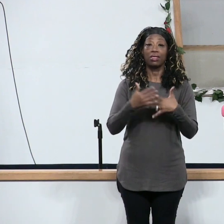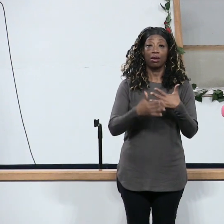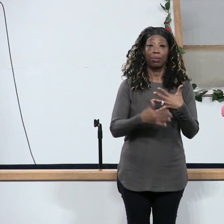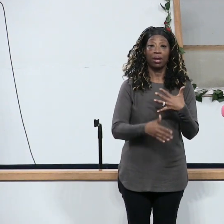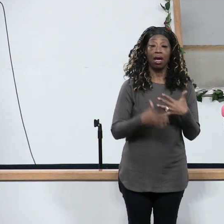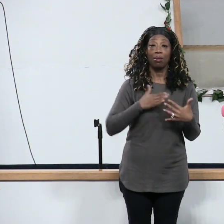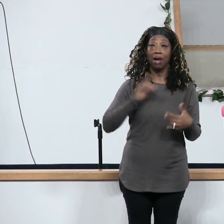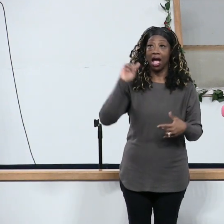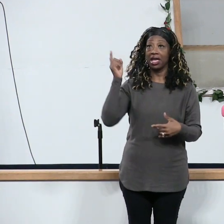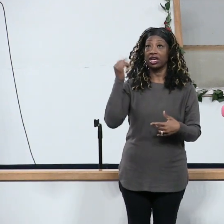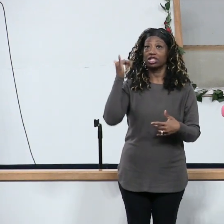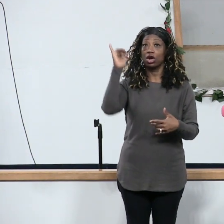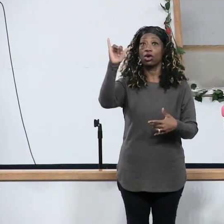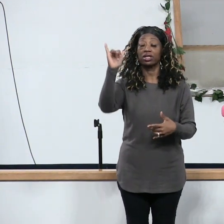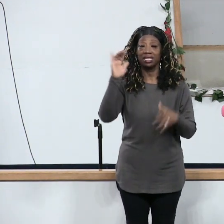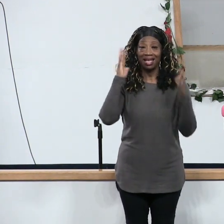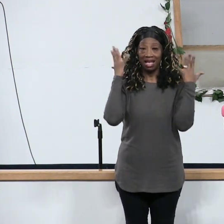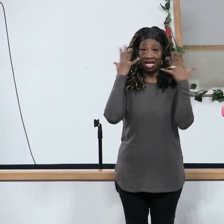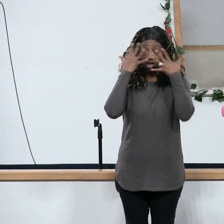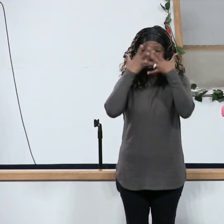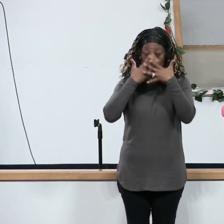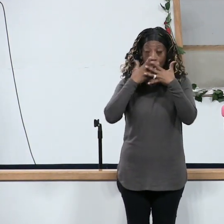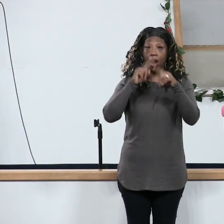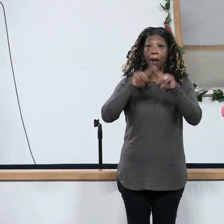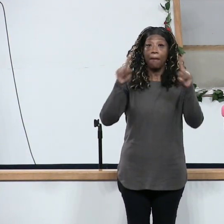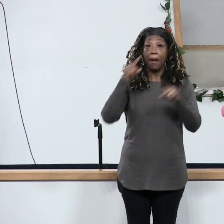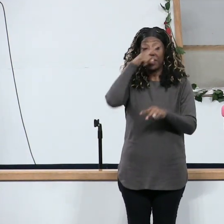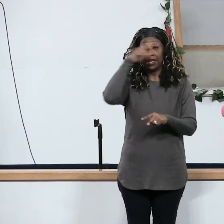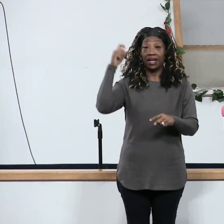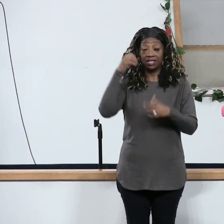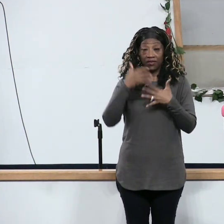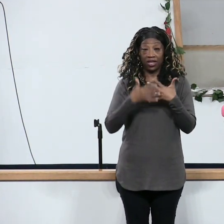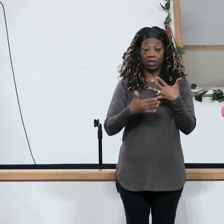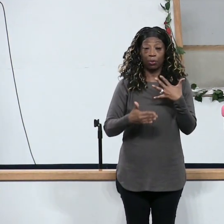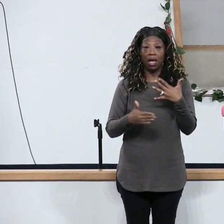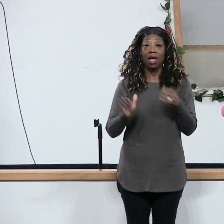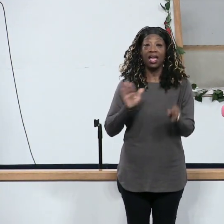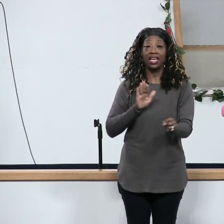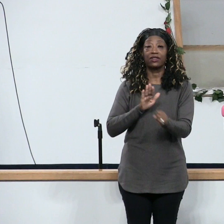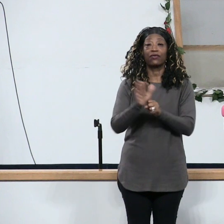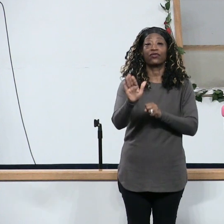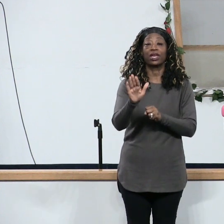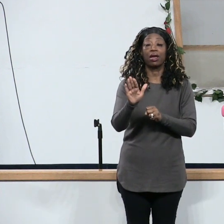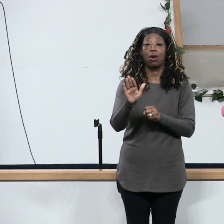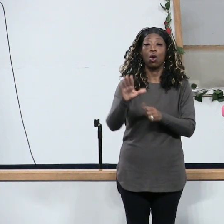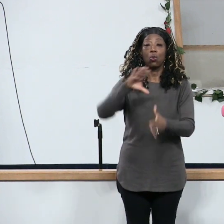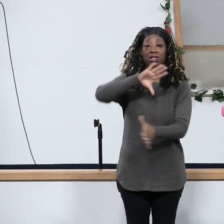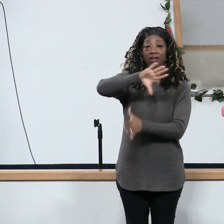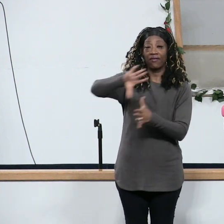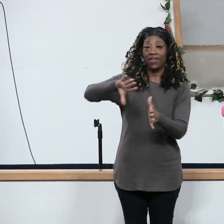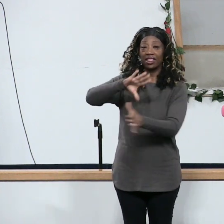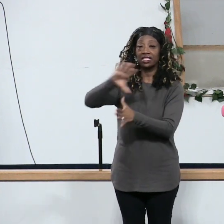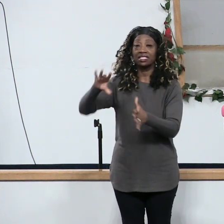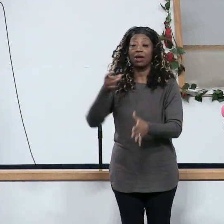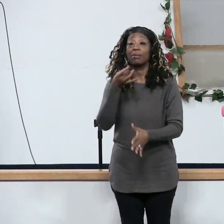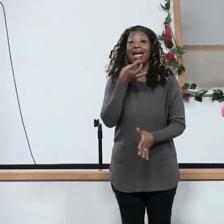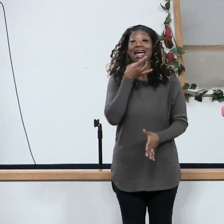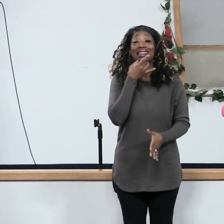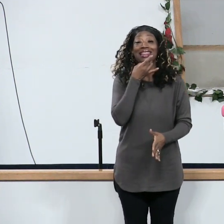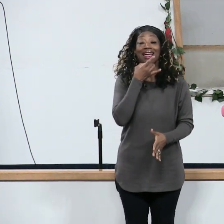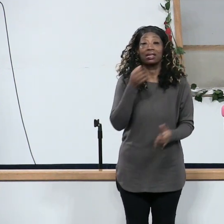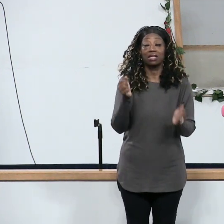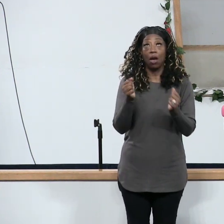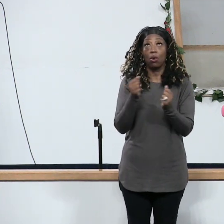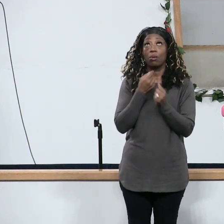is dark and grim. But because of his blood, it is filled with fellowship and light, because I will spend it with